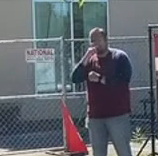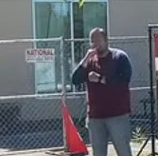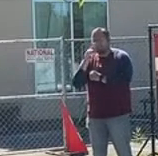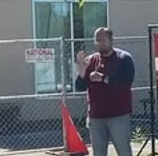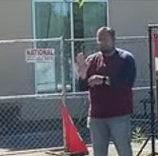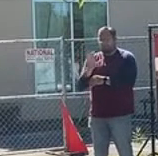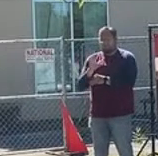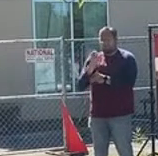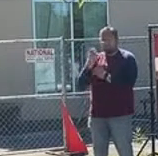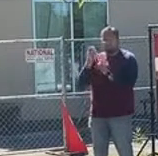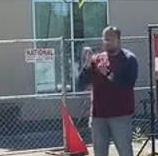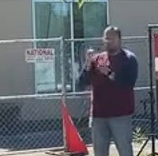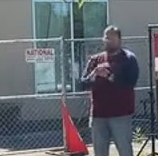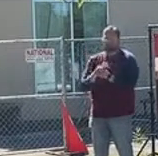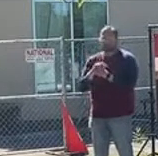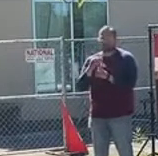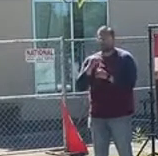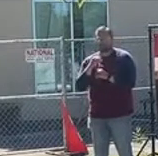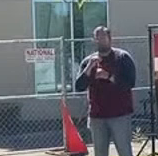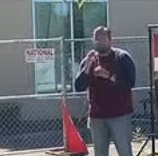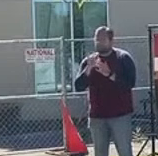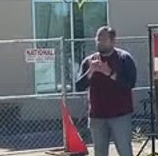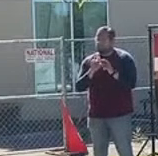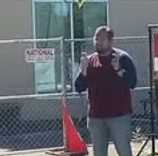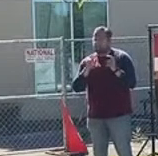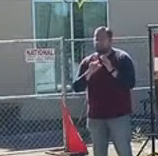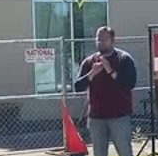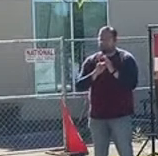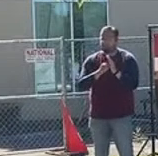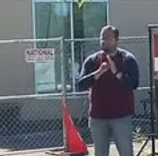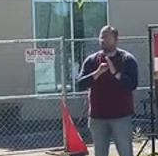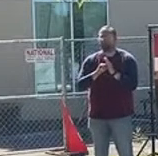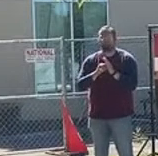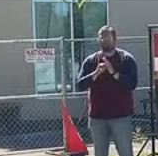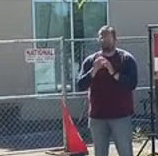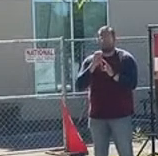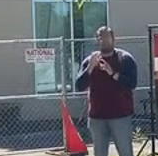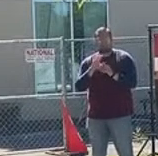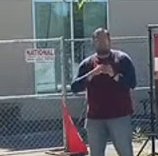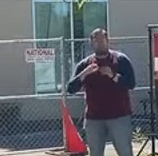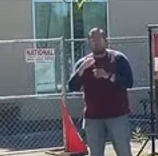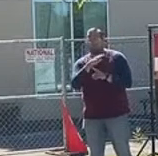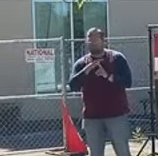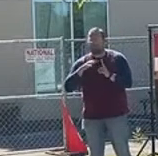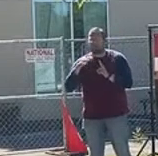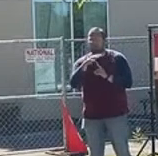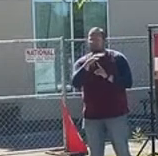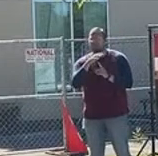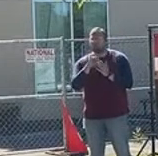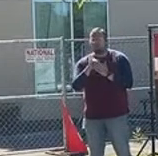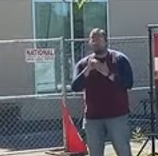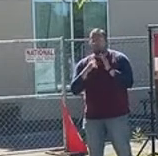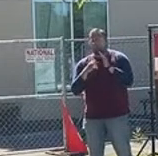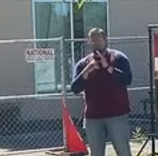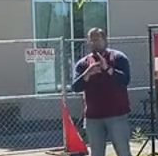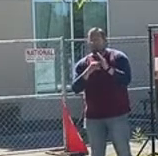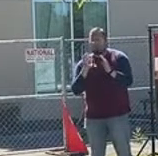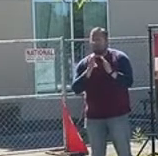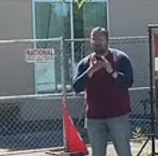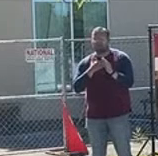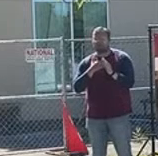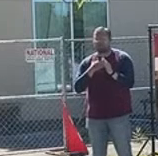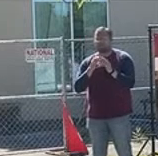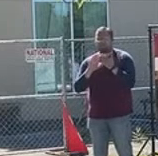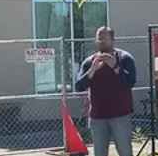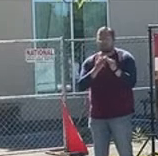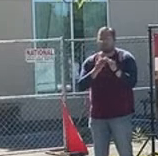education. A key influence for learning is the environment. The bond reflects our community's commitment to